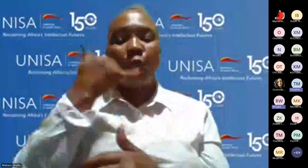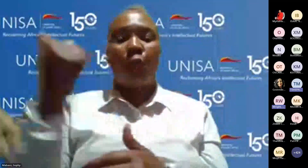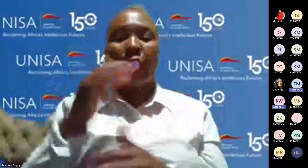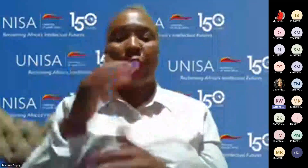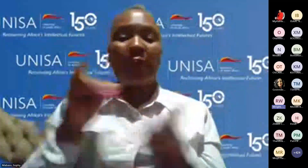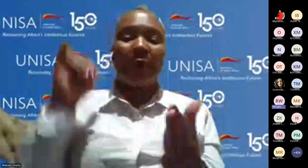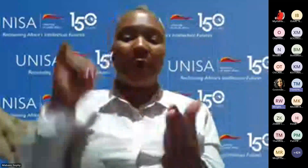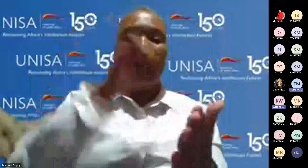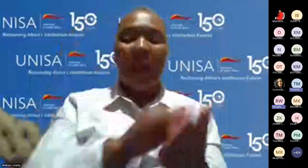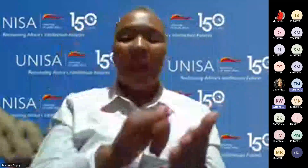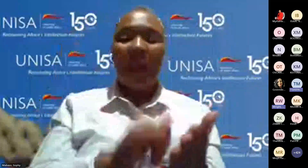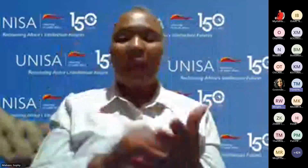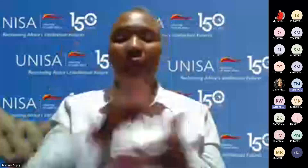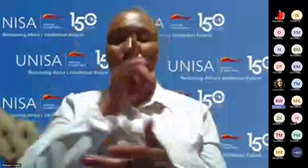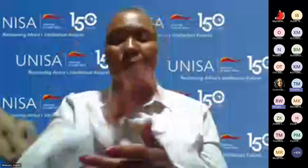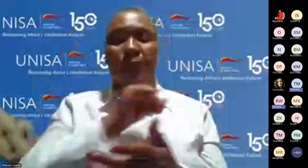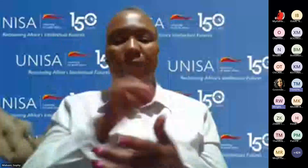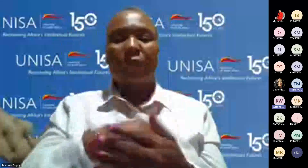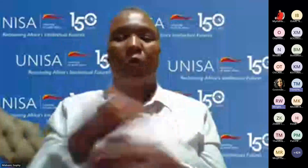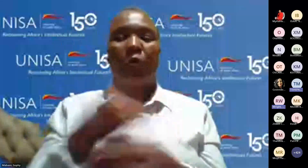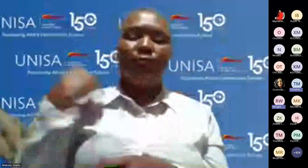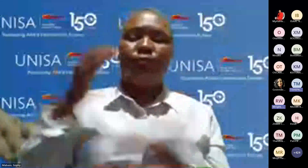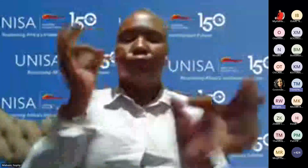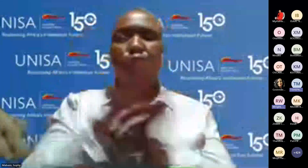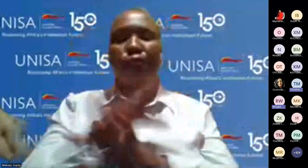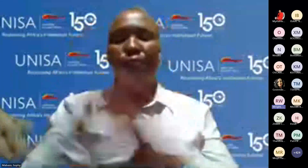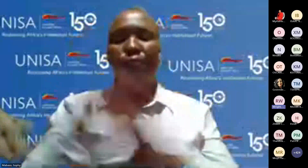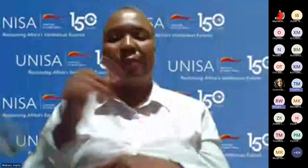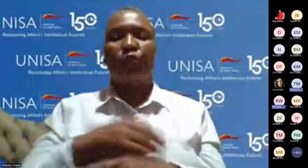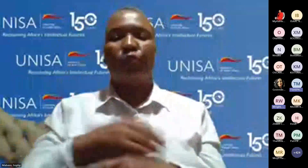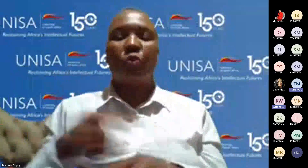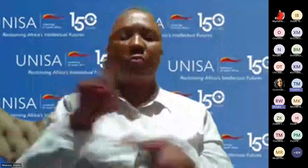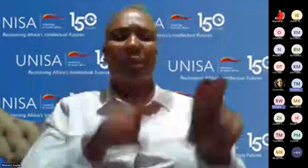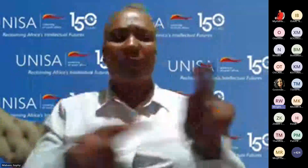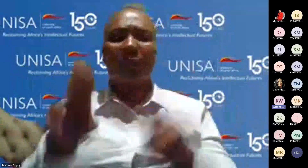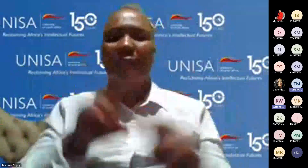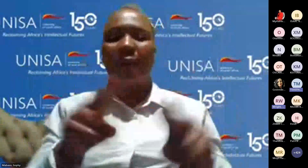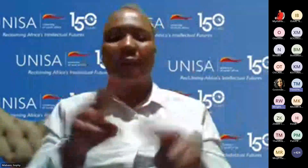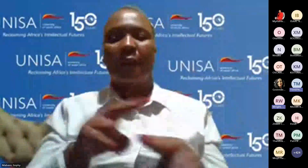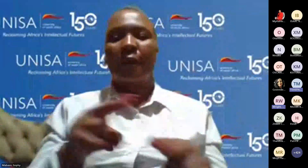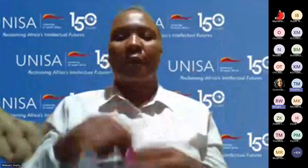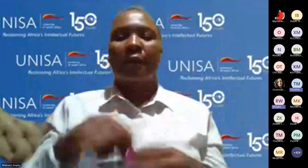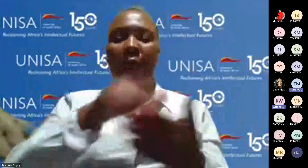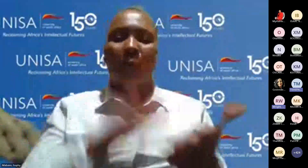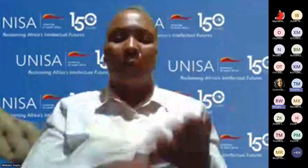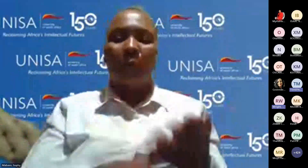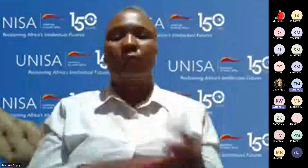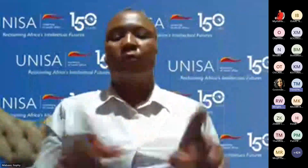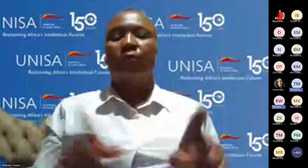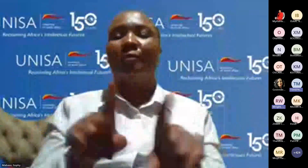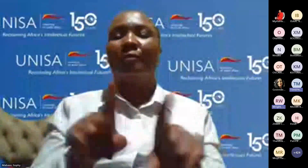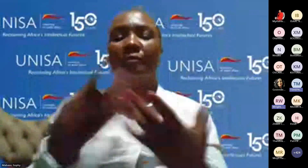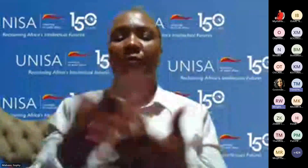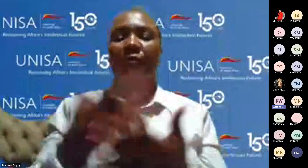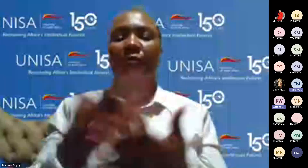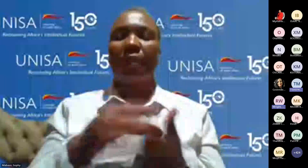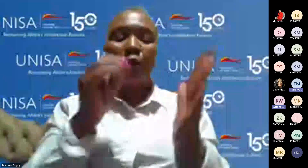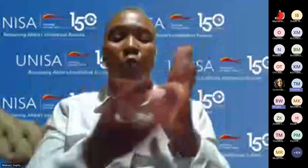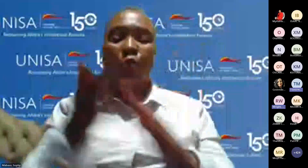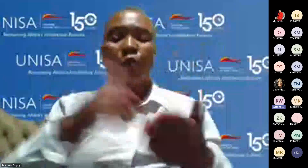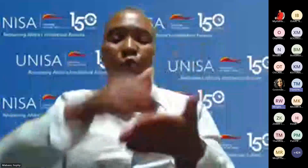into any interruptions, so you don't need to navigate away from the app. Usually if you go to the app, you